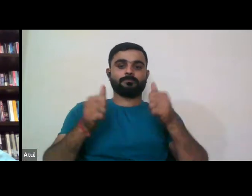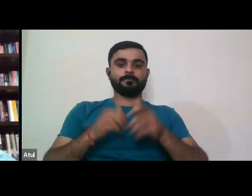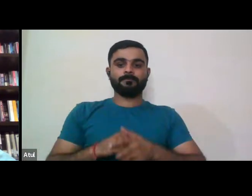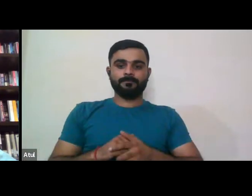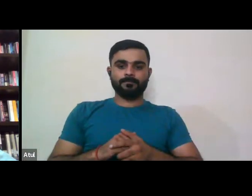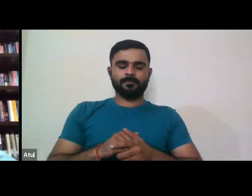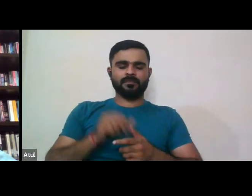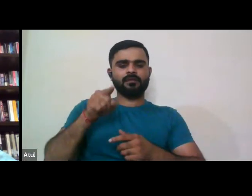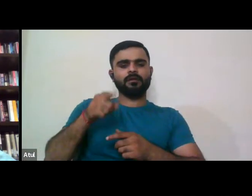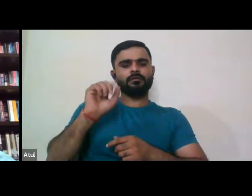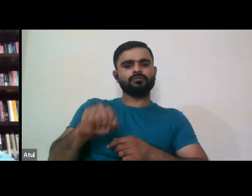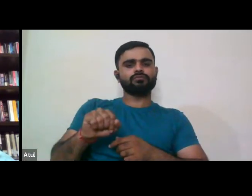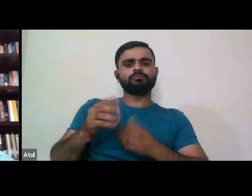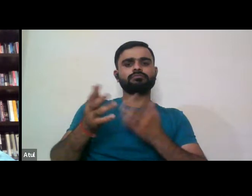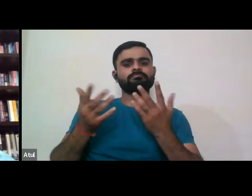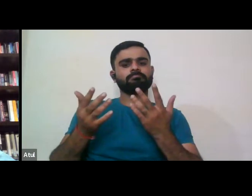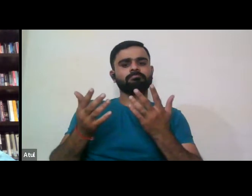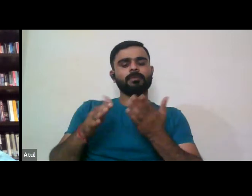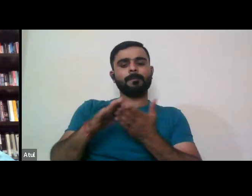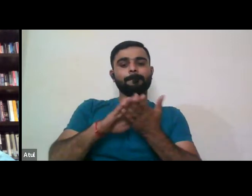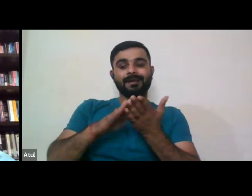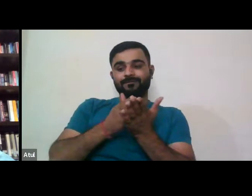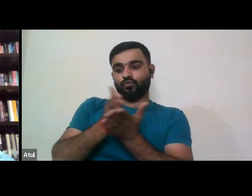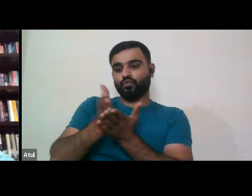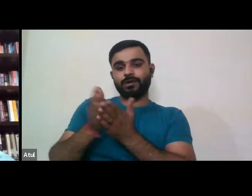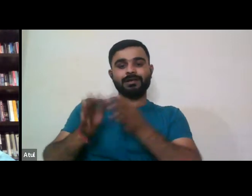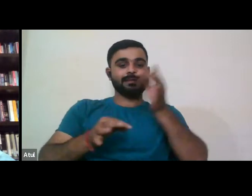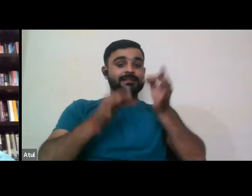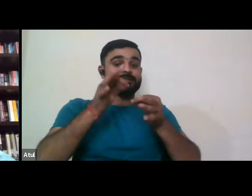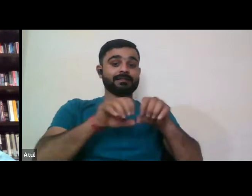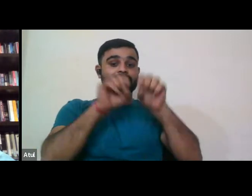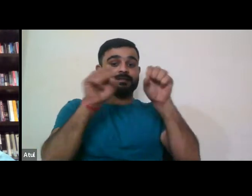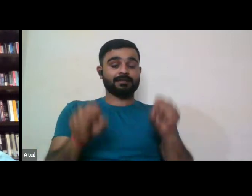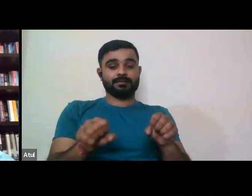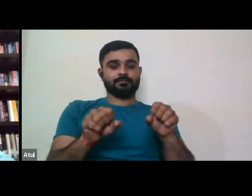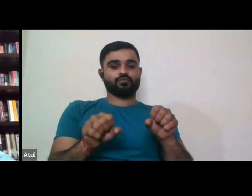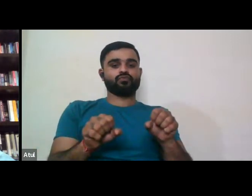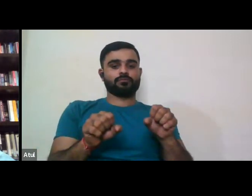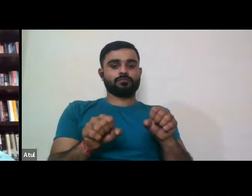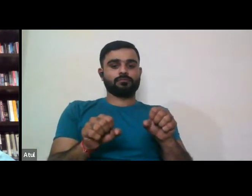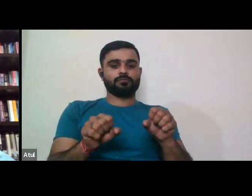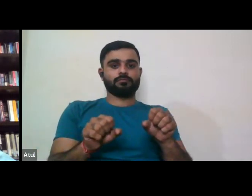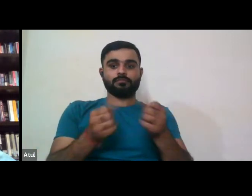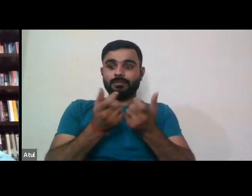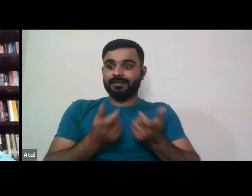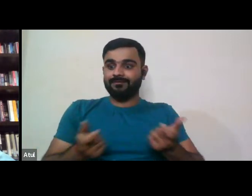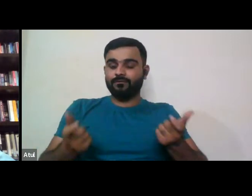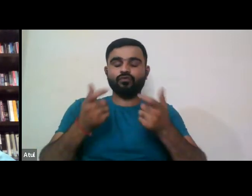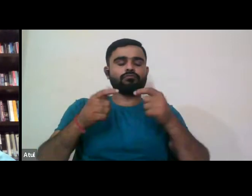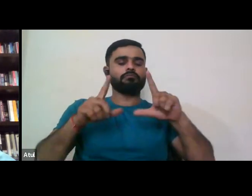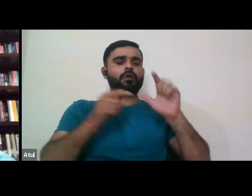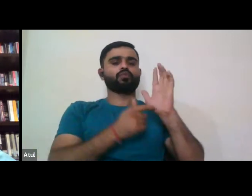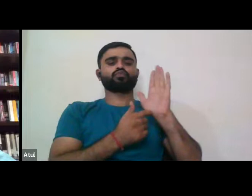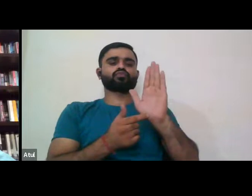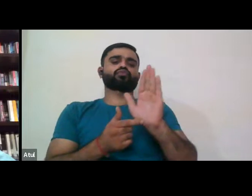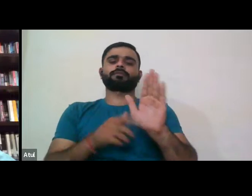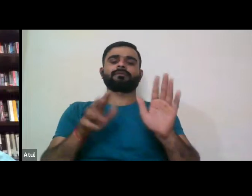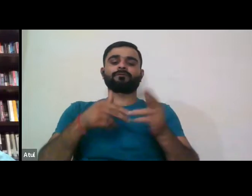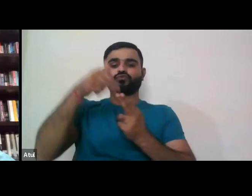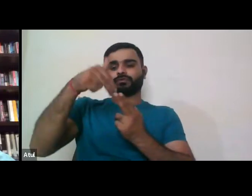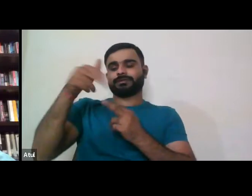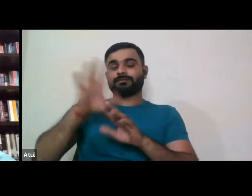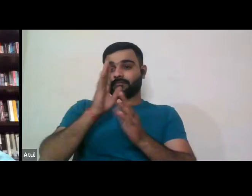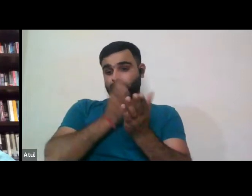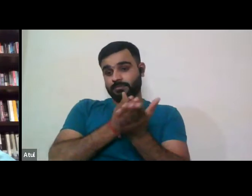Right. And that has actually been the bane of the judicial system. We don't have really a comprehensive picture as to the